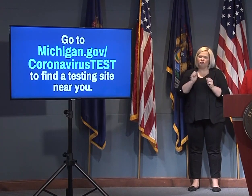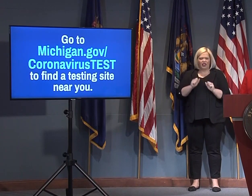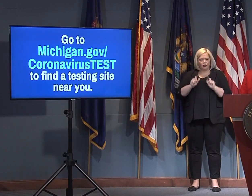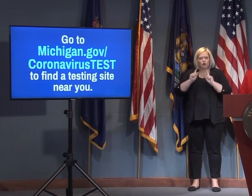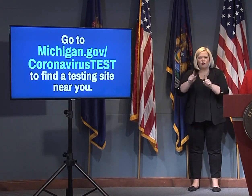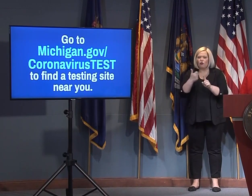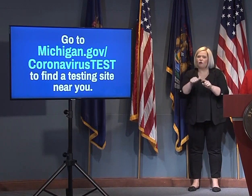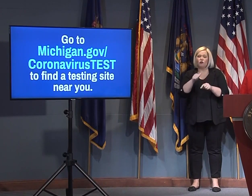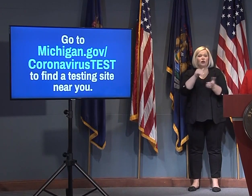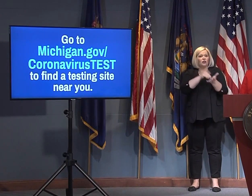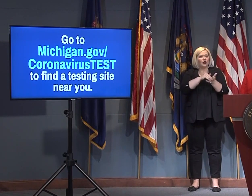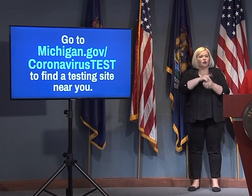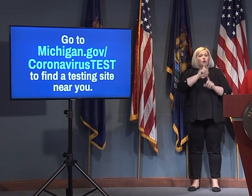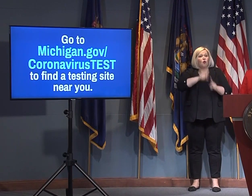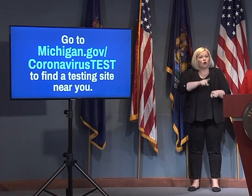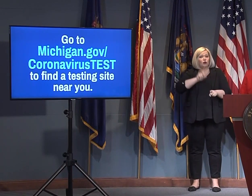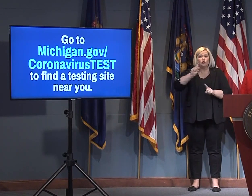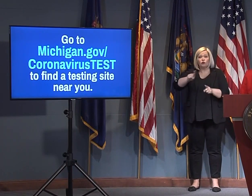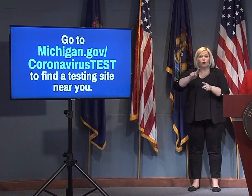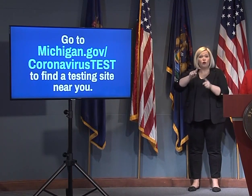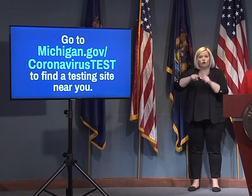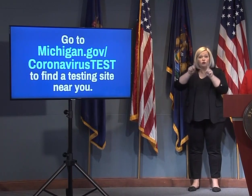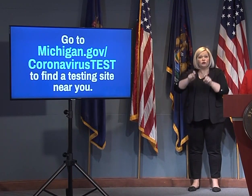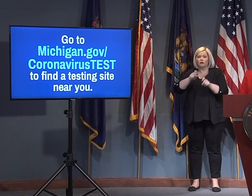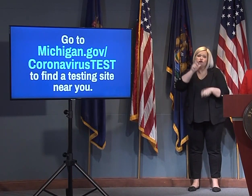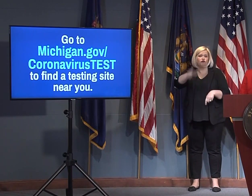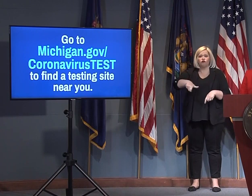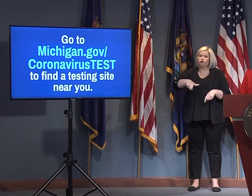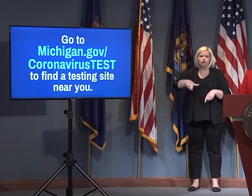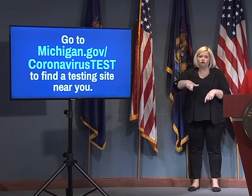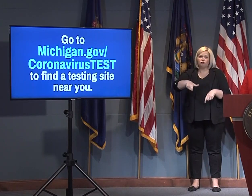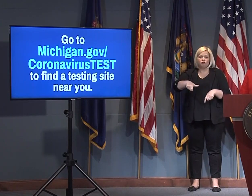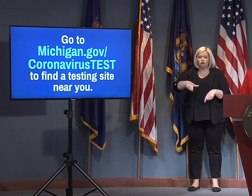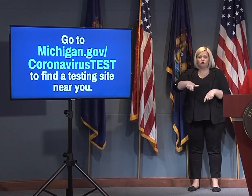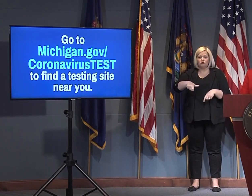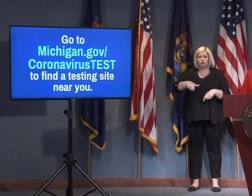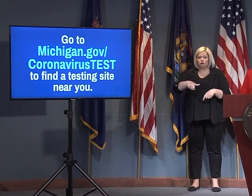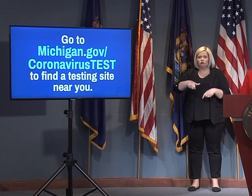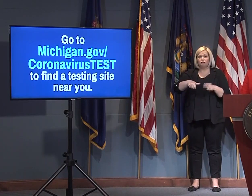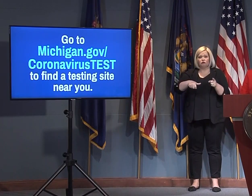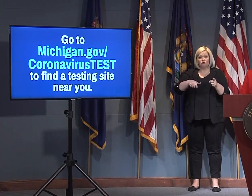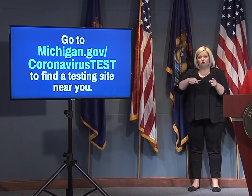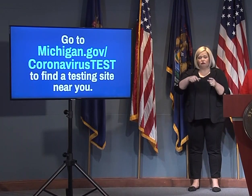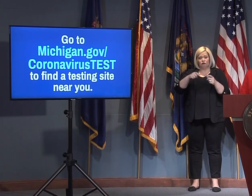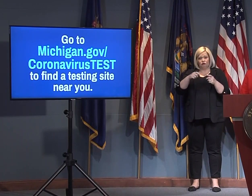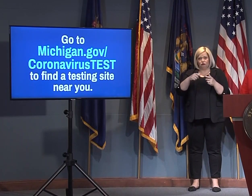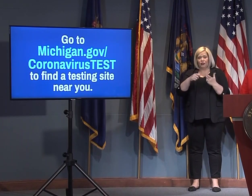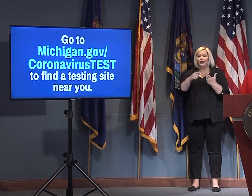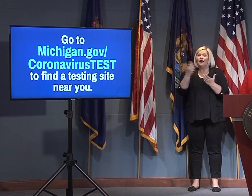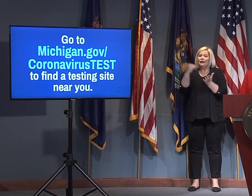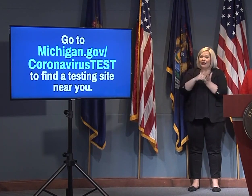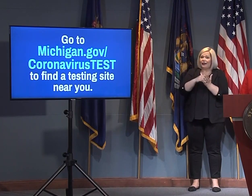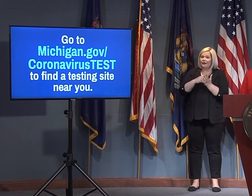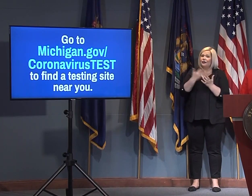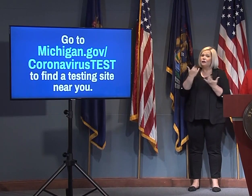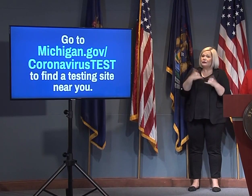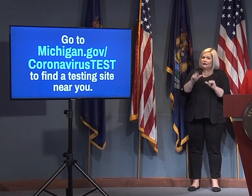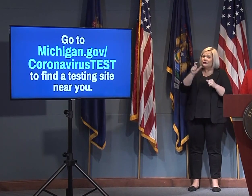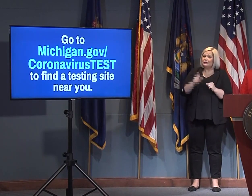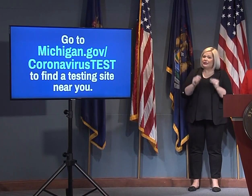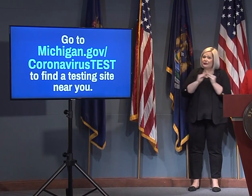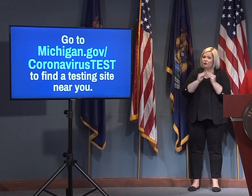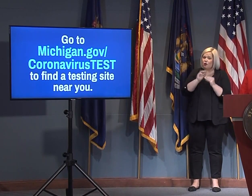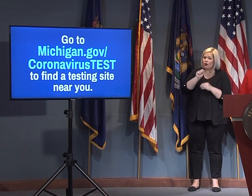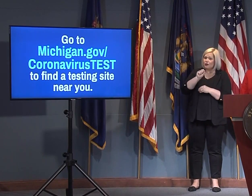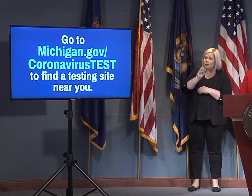need a healthcare provider to refer you. Supplies to run those tests are still a constraint, yes, all over the